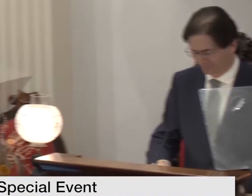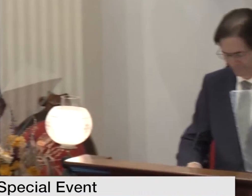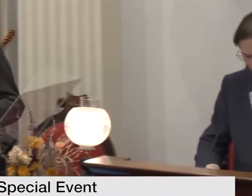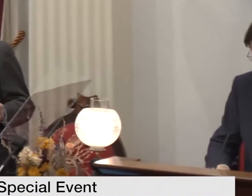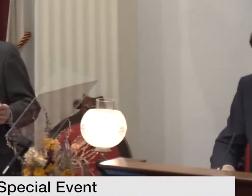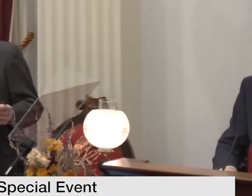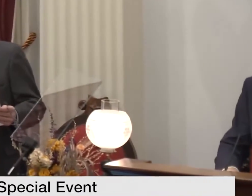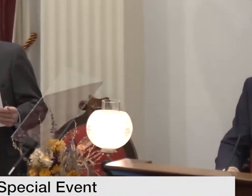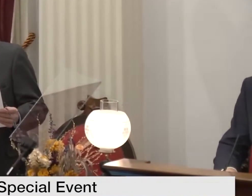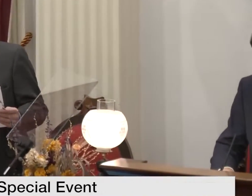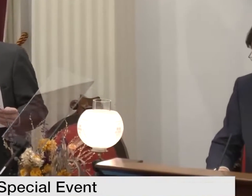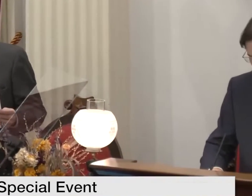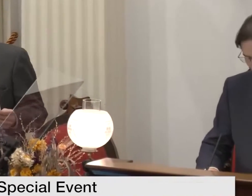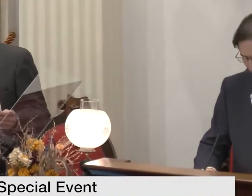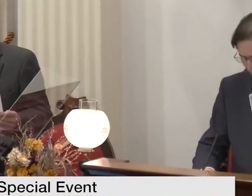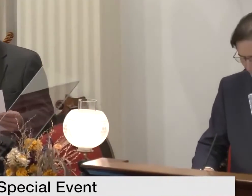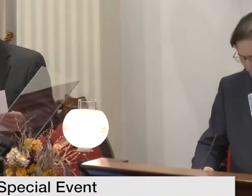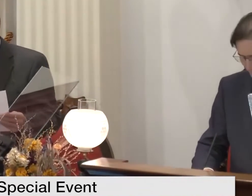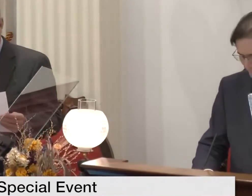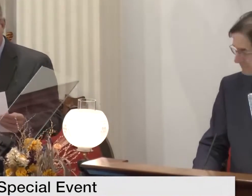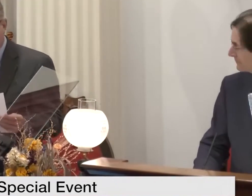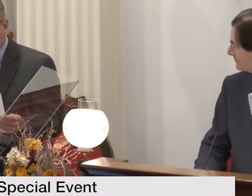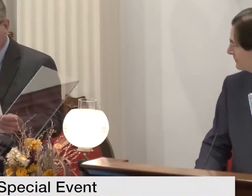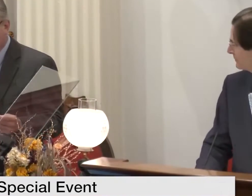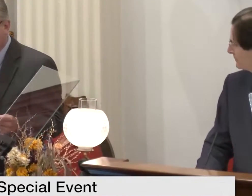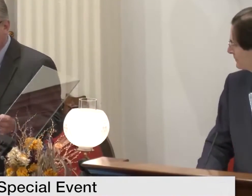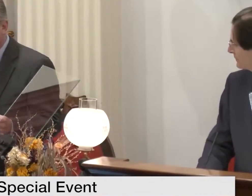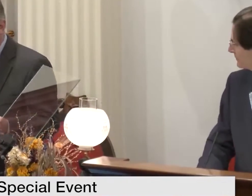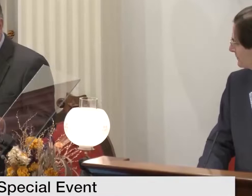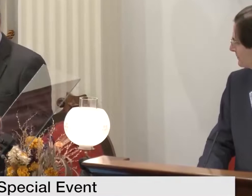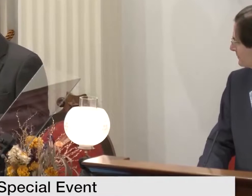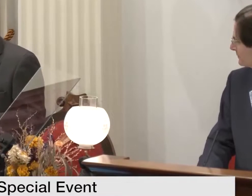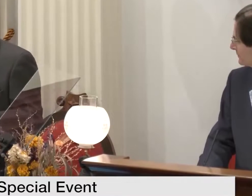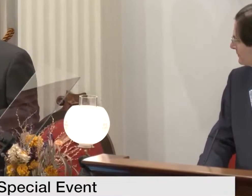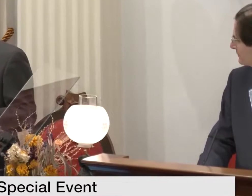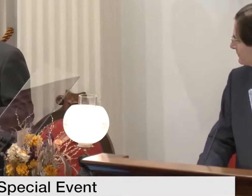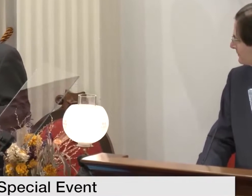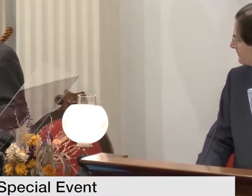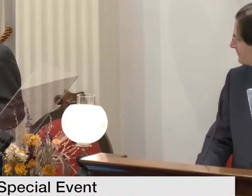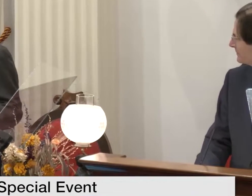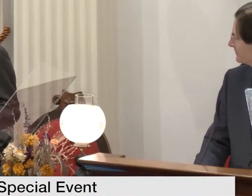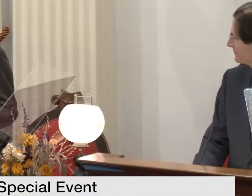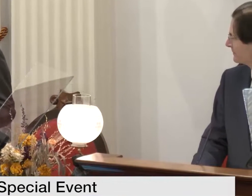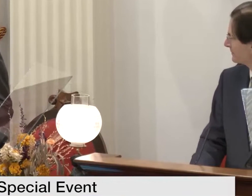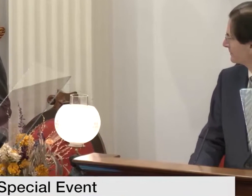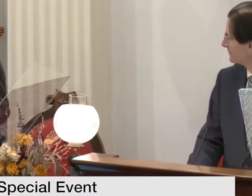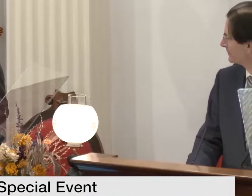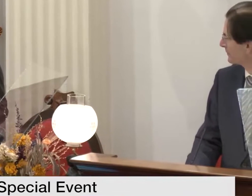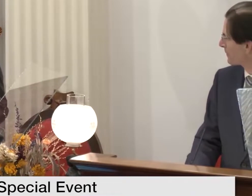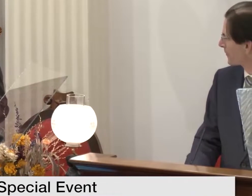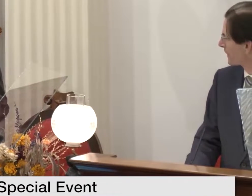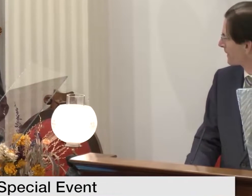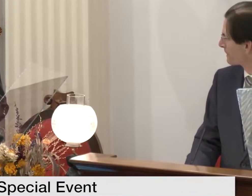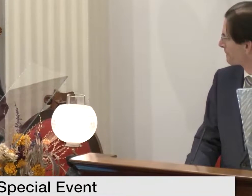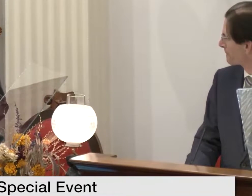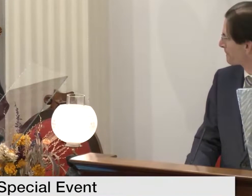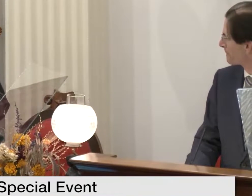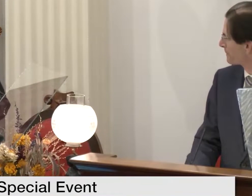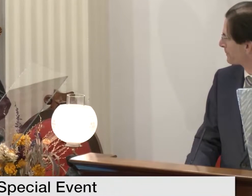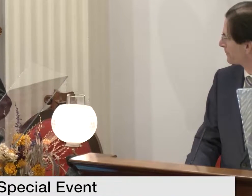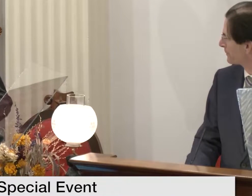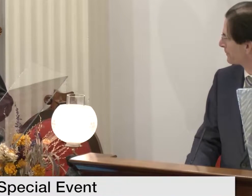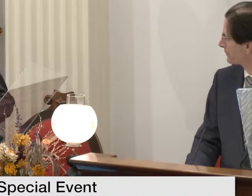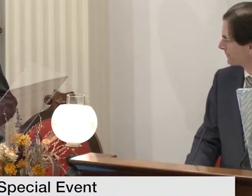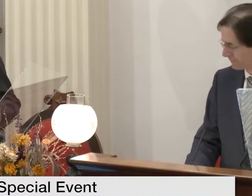committee of six be appointed by the chair to wait upon His Excellency the Governor and escort him into this chamber for the purpose of receiving